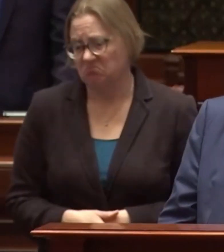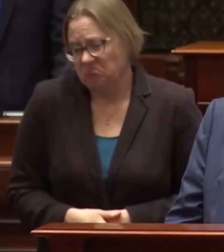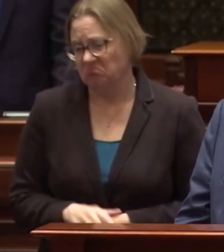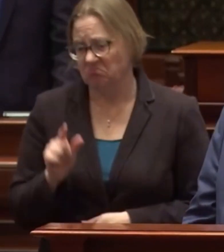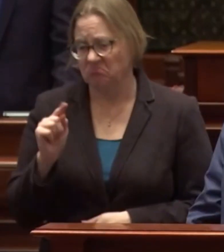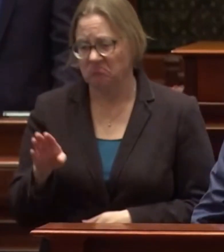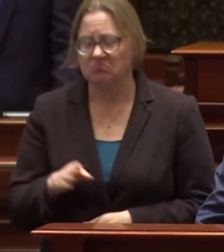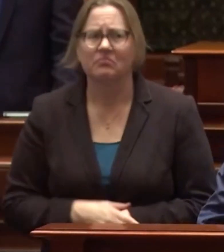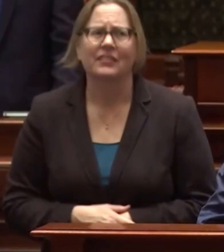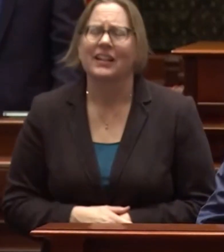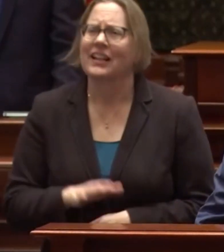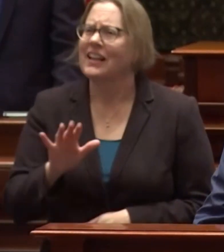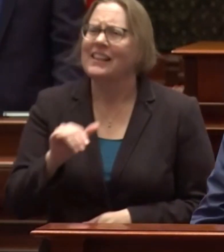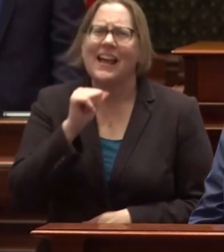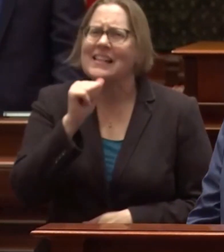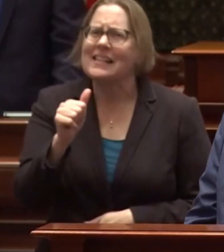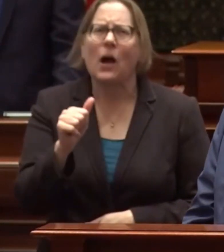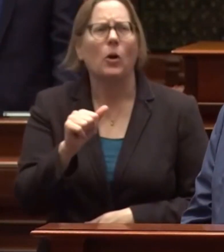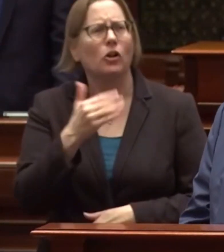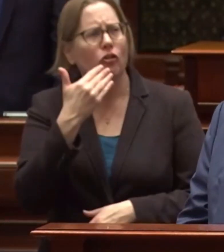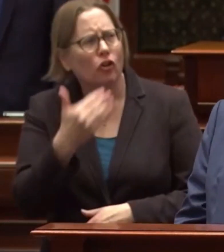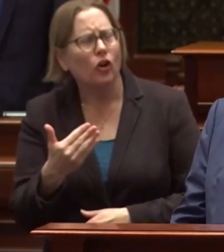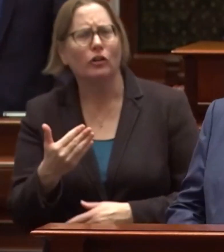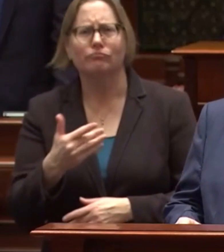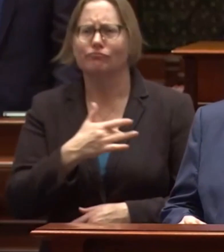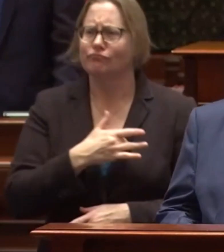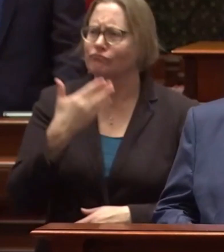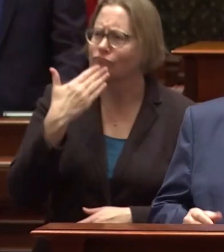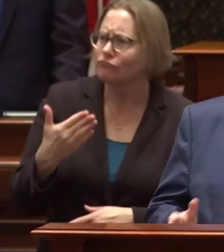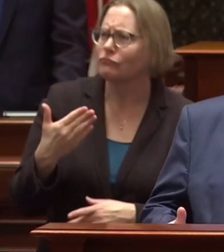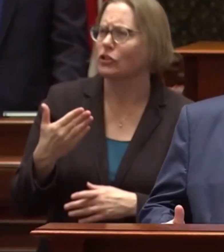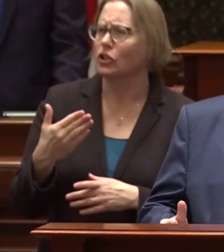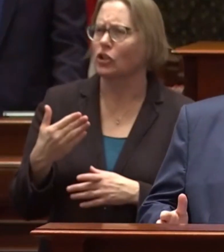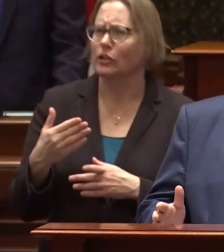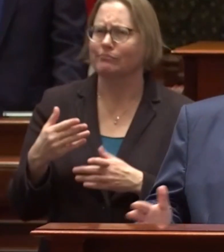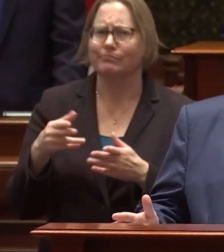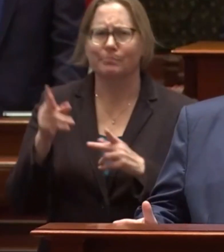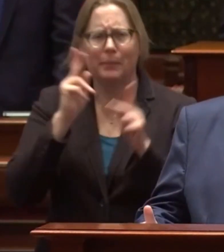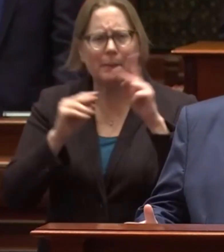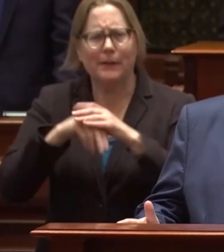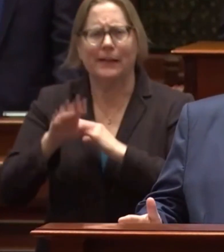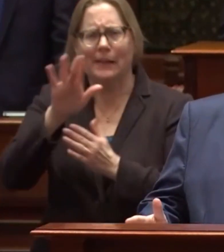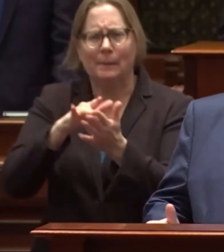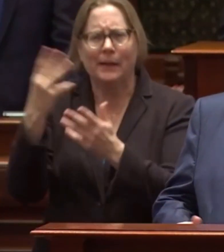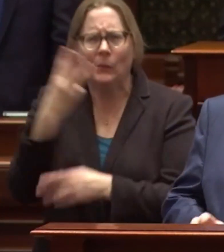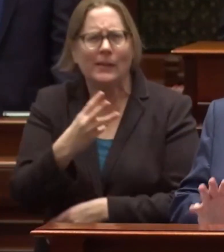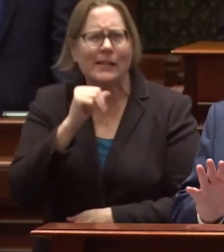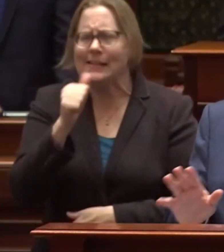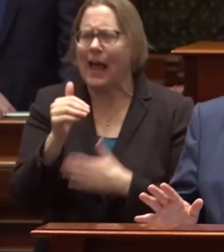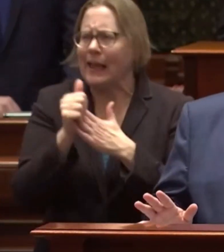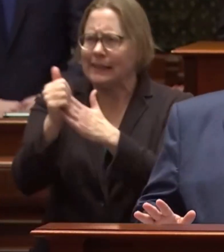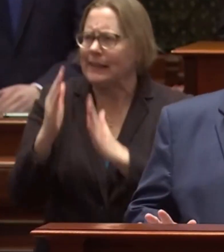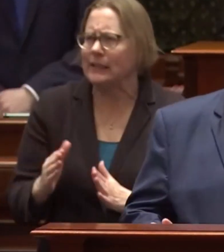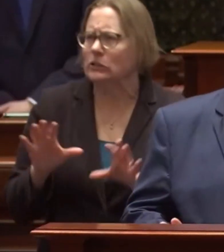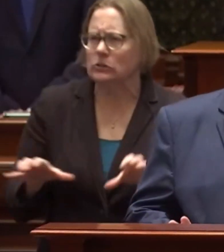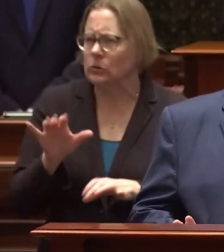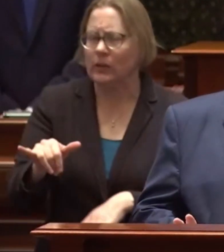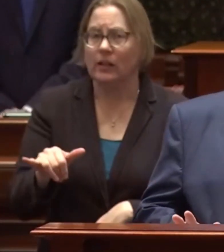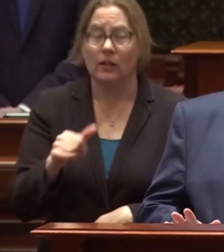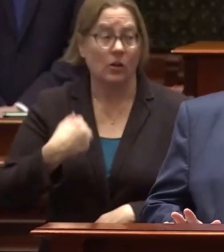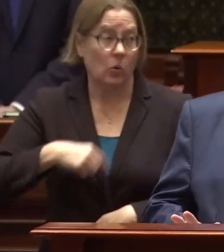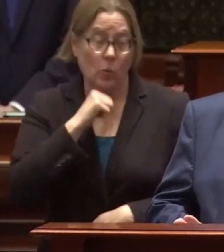But that's not what decent Midwesterners do. That's not what leaders do. We